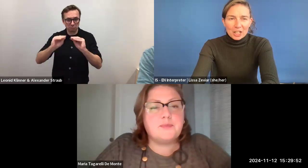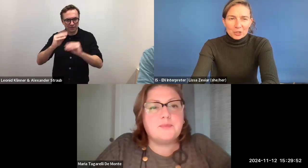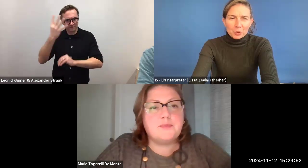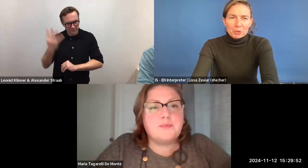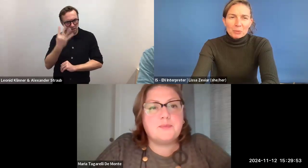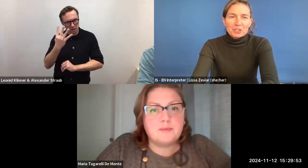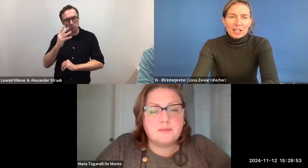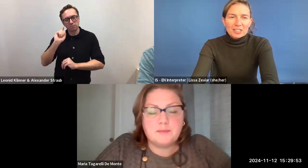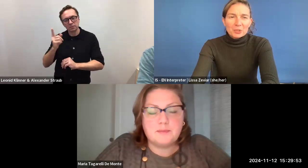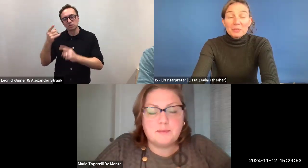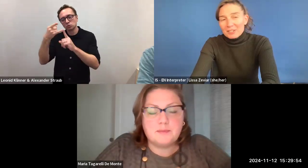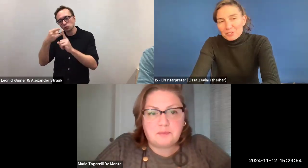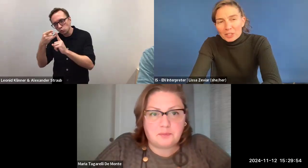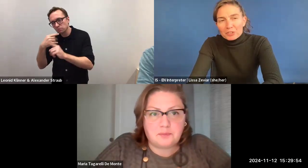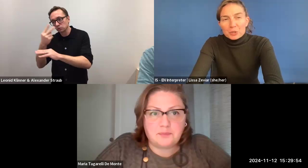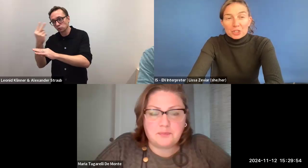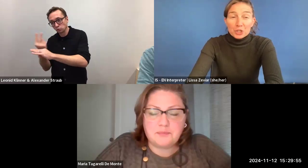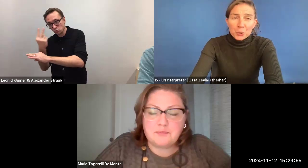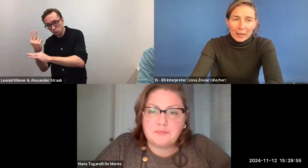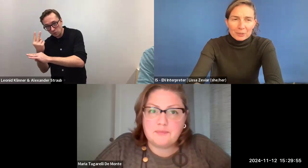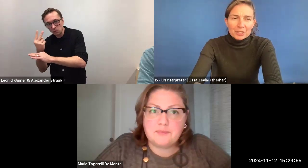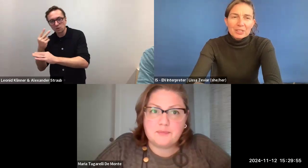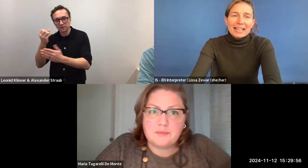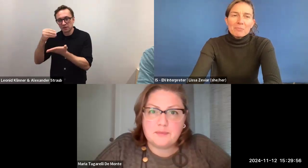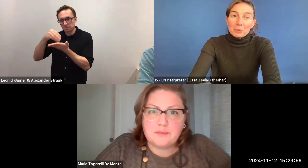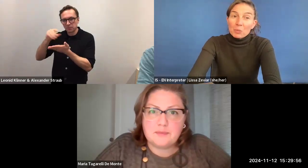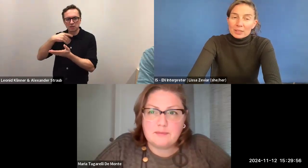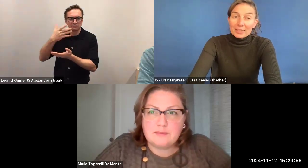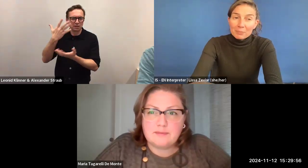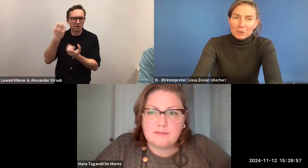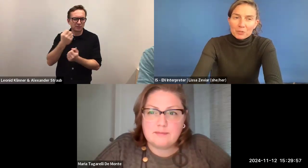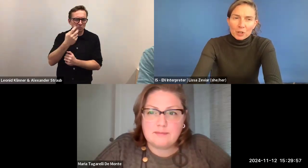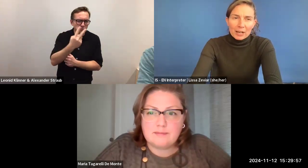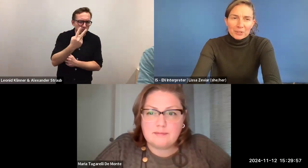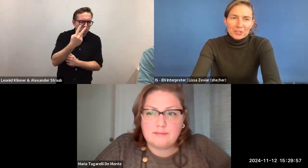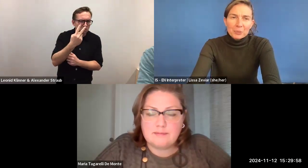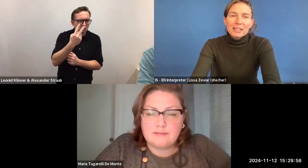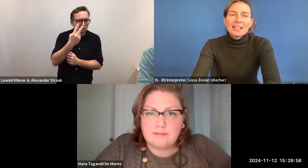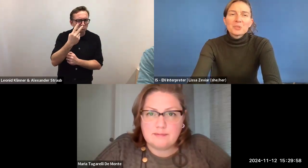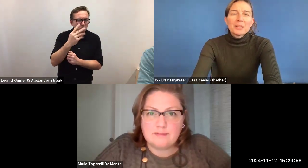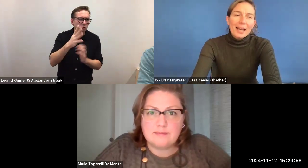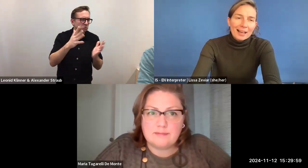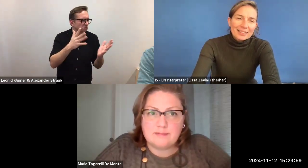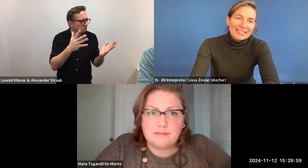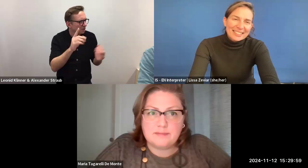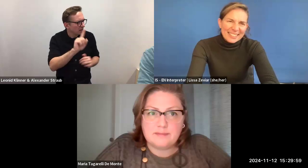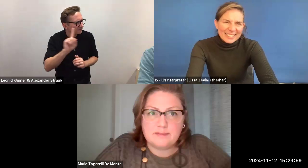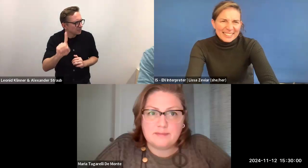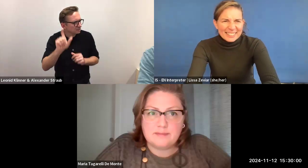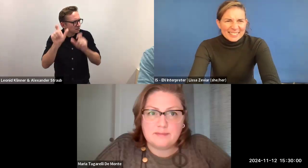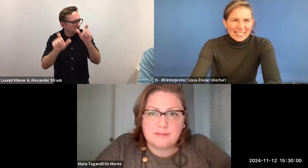on Zoom. So what we tried to do, they wanted to reduce it to 2 hours, but we wanted to keep those 4 hours. So because we